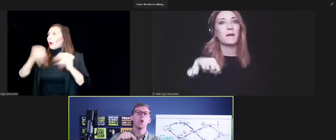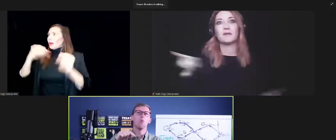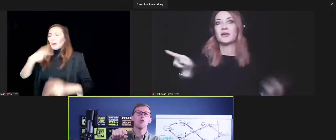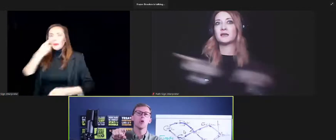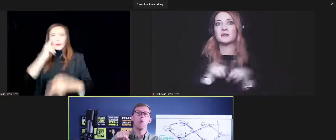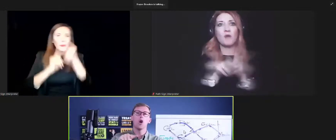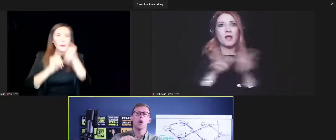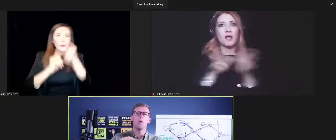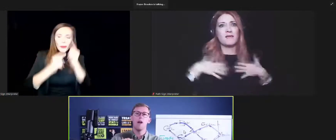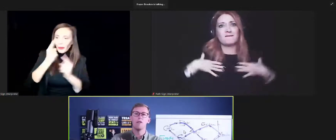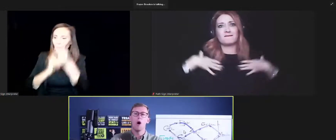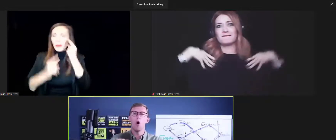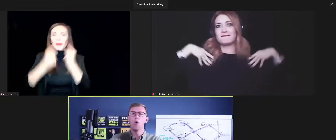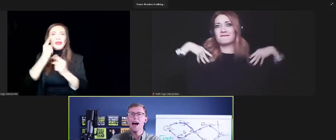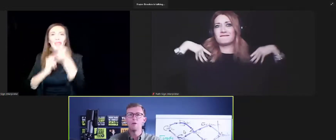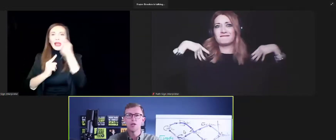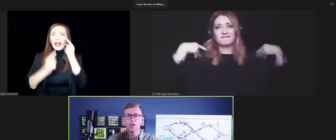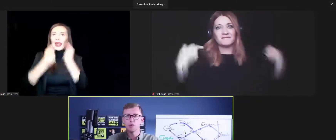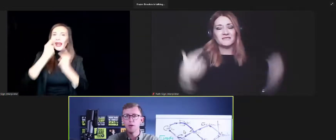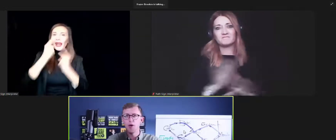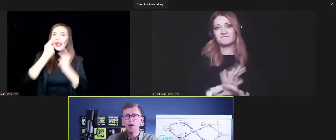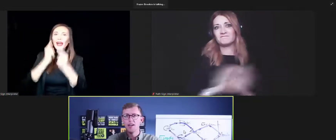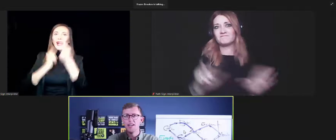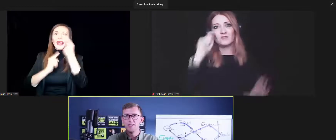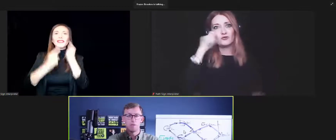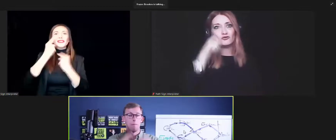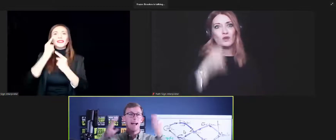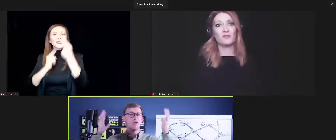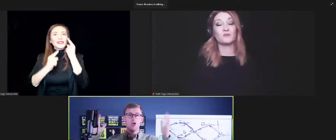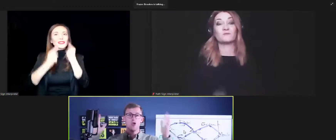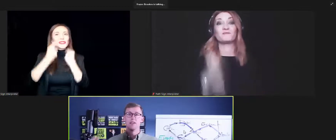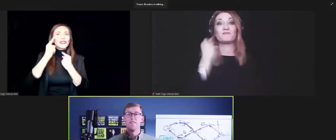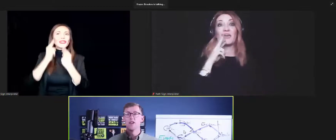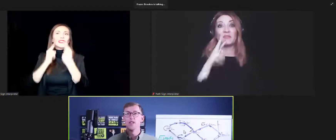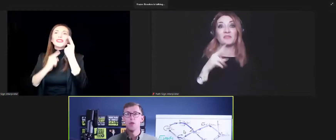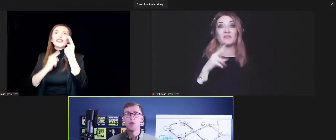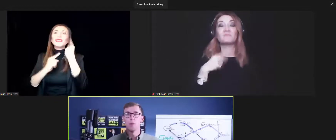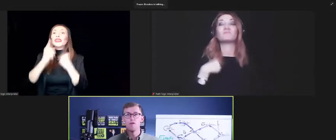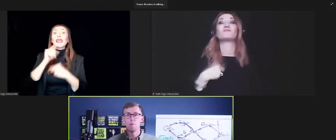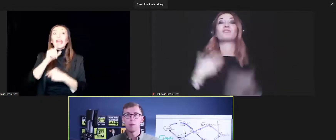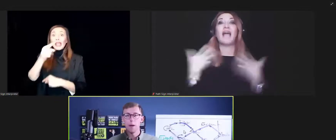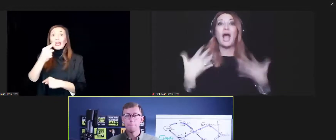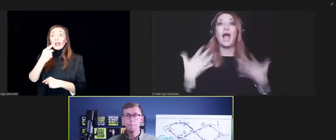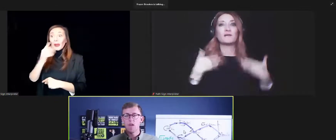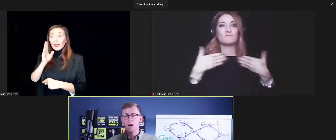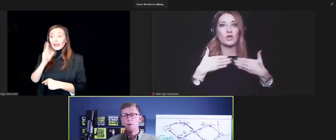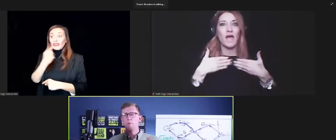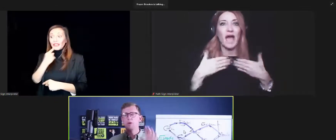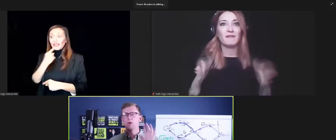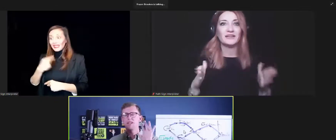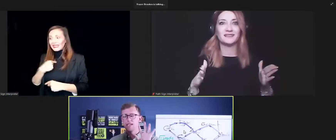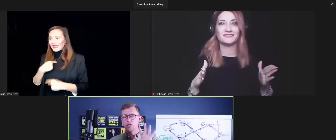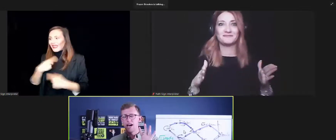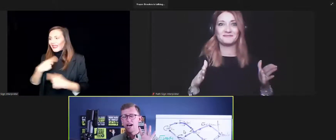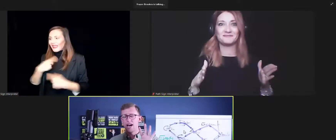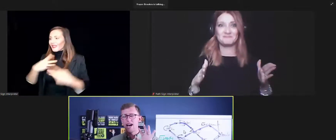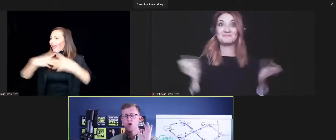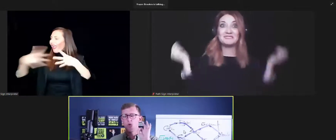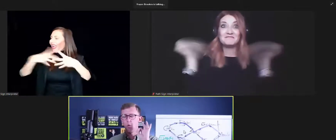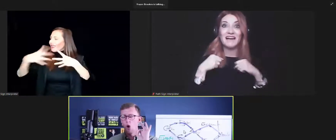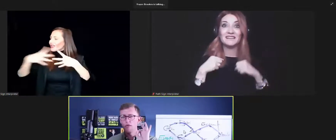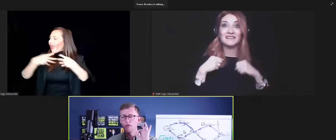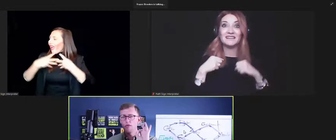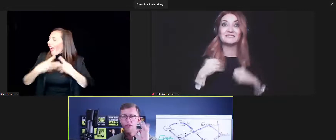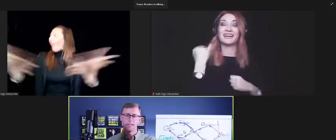want to walk around the whole house and explore this mansion that we've just built. But please, I ask you